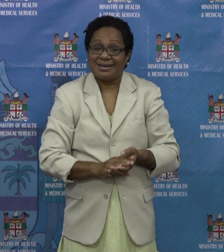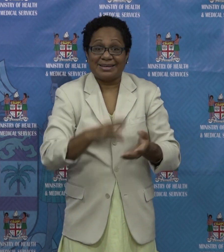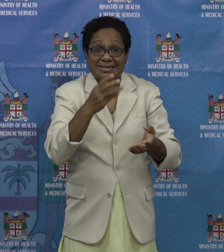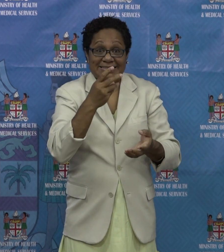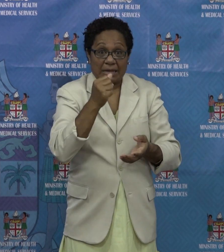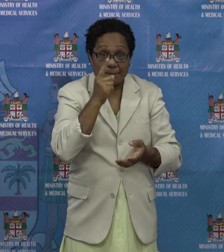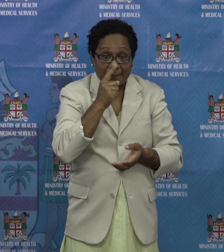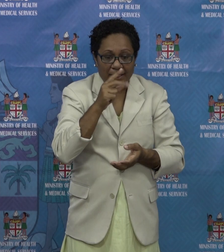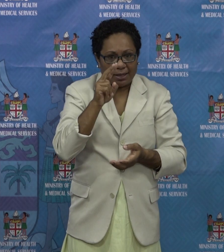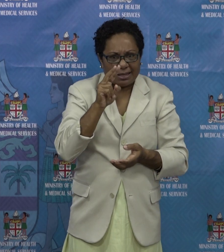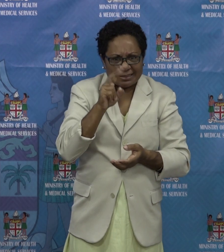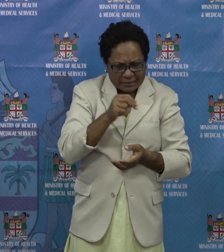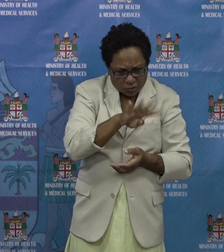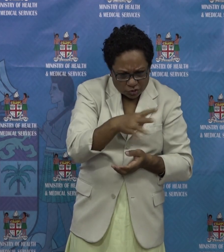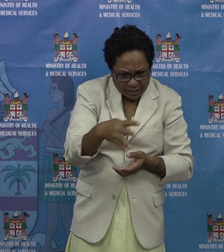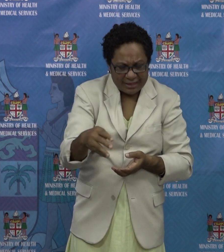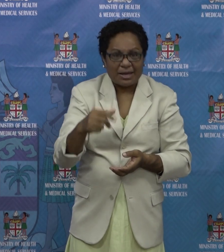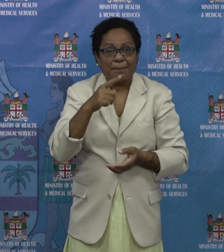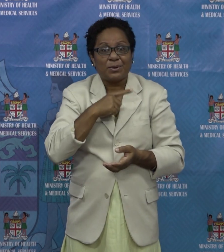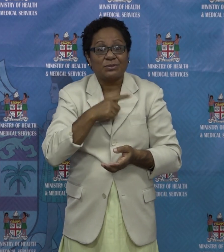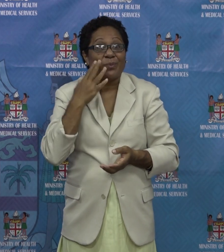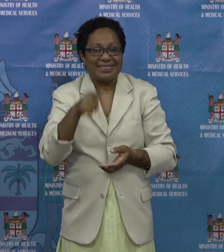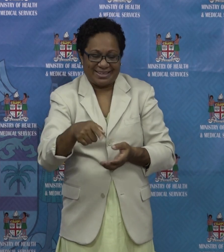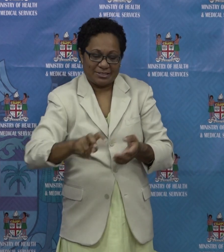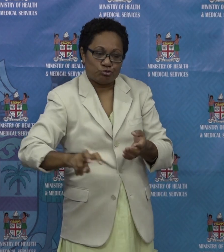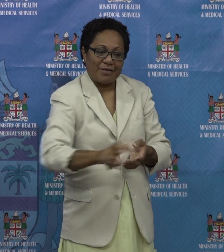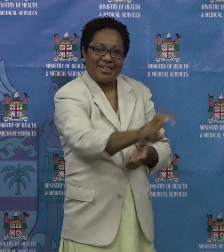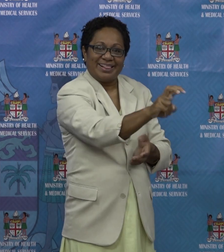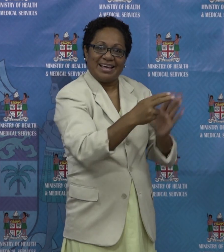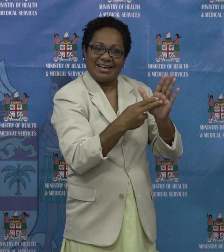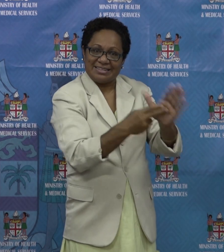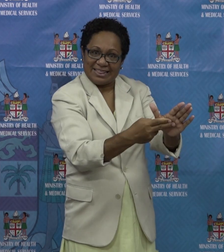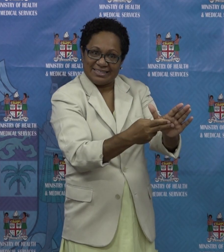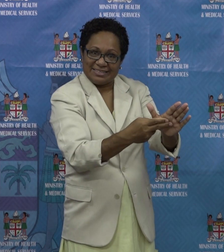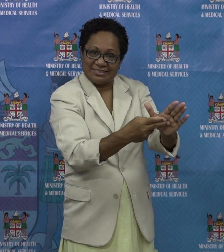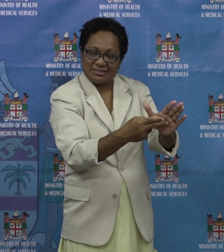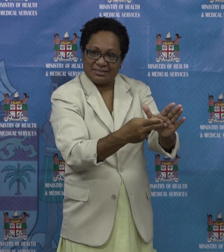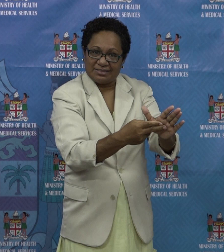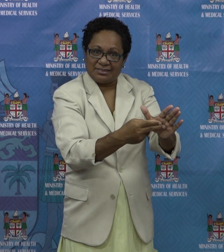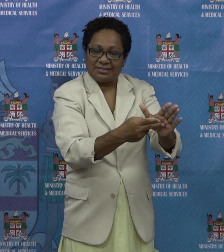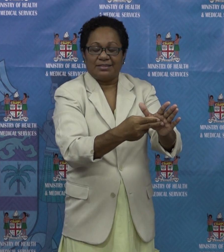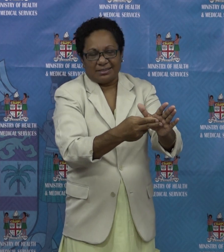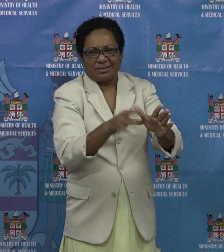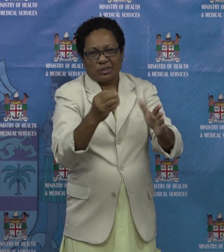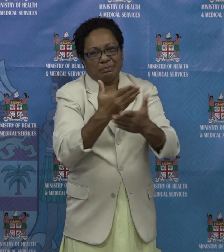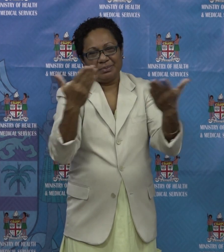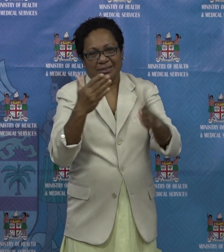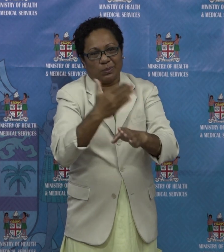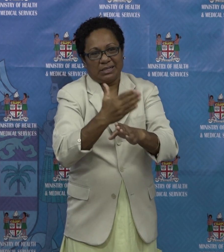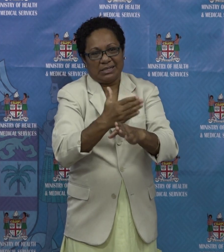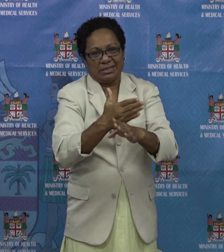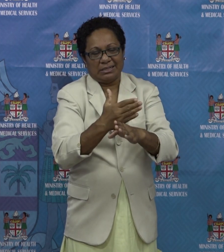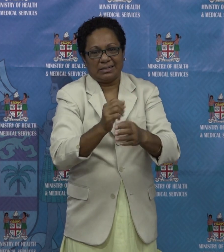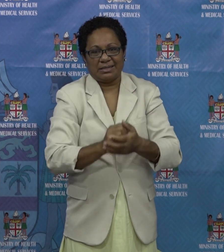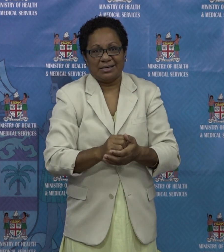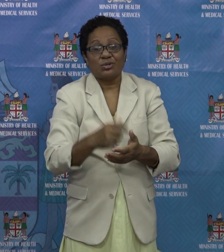monitored in terms of their movement going towards the Nandi airport. So in the initial part of when I called out and